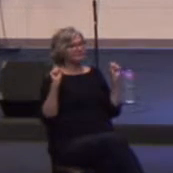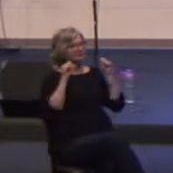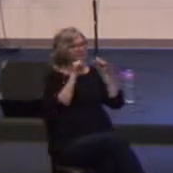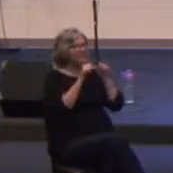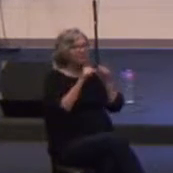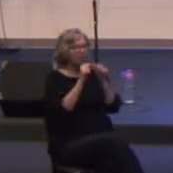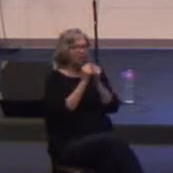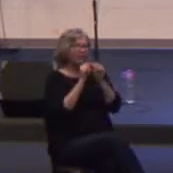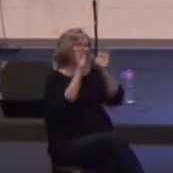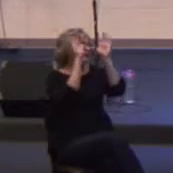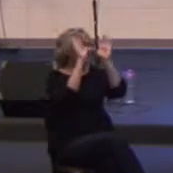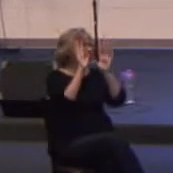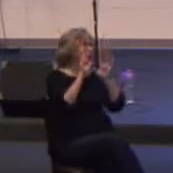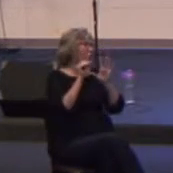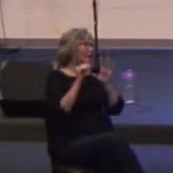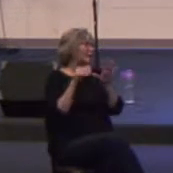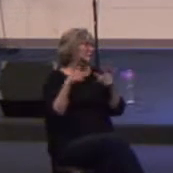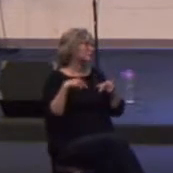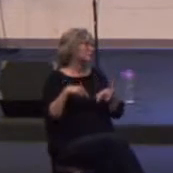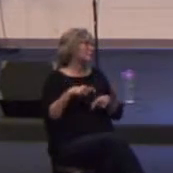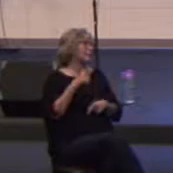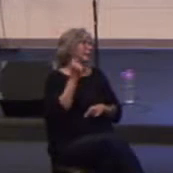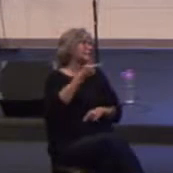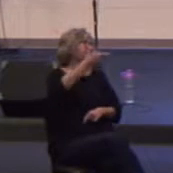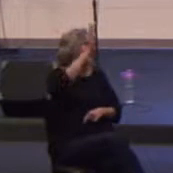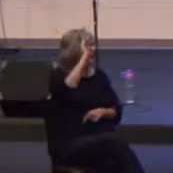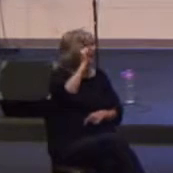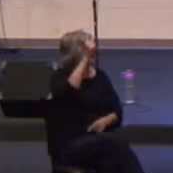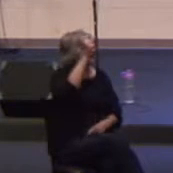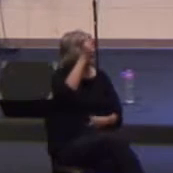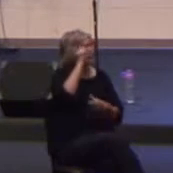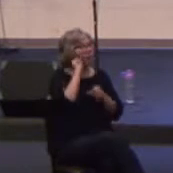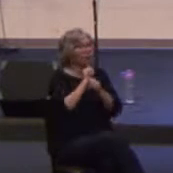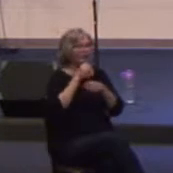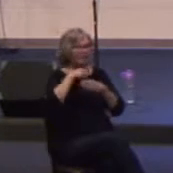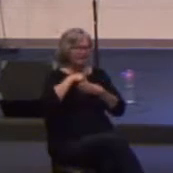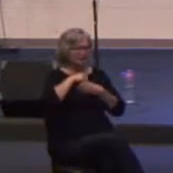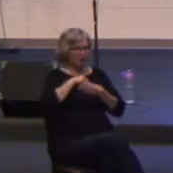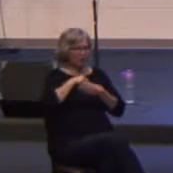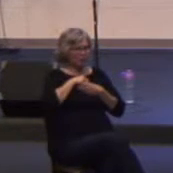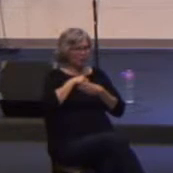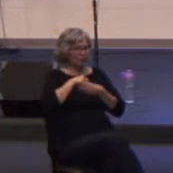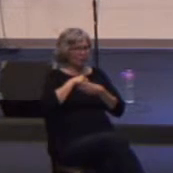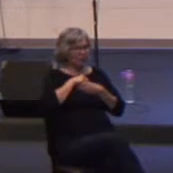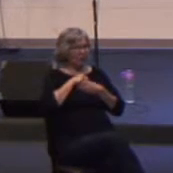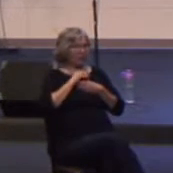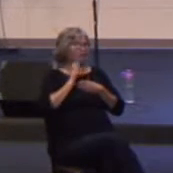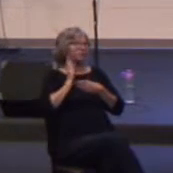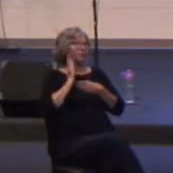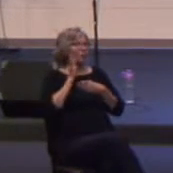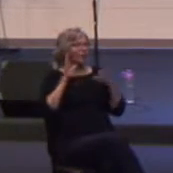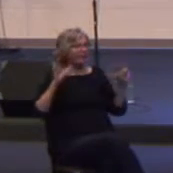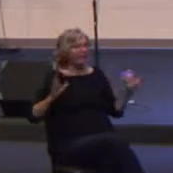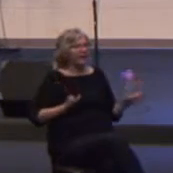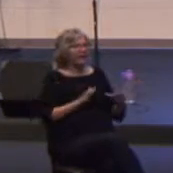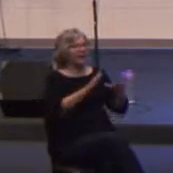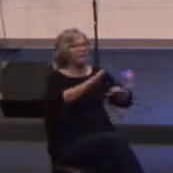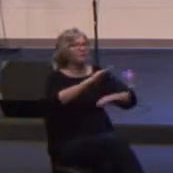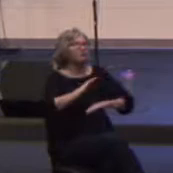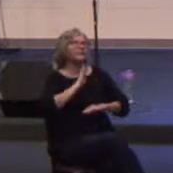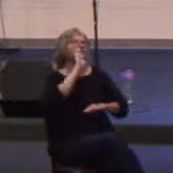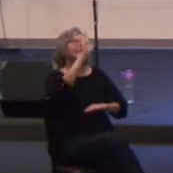with fear and trembling. For it is God who works in you to will and to act in order to fulfill his good